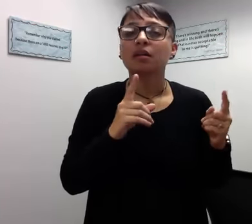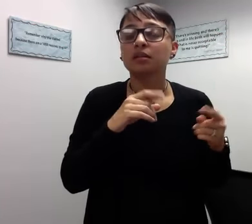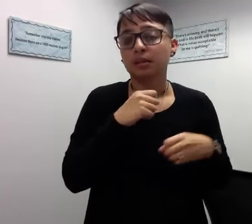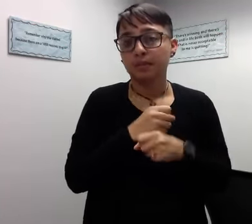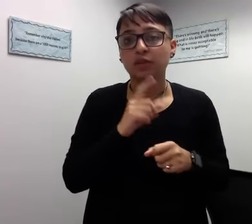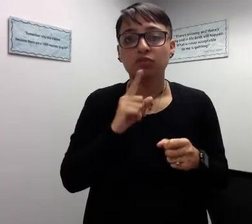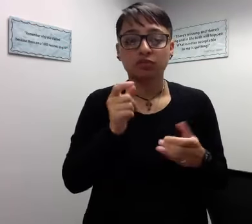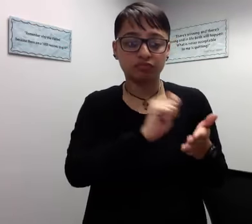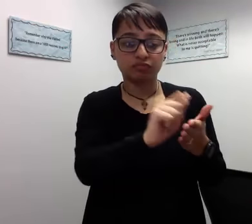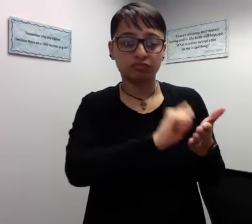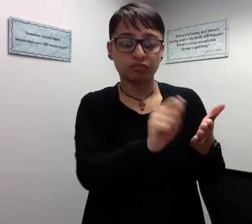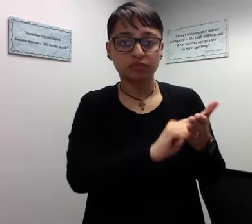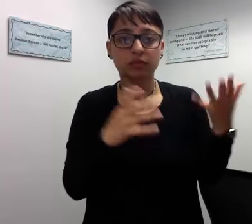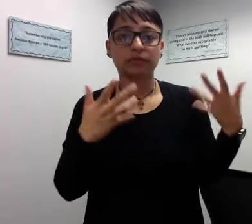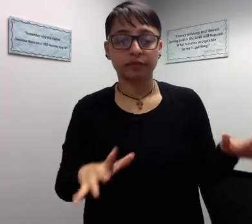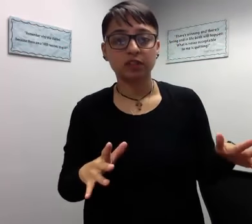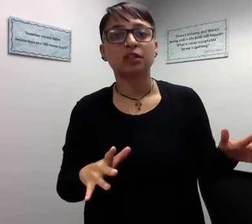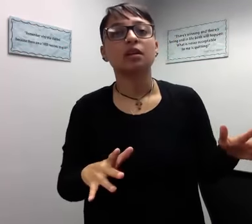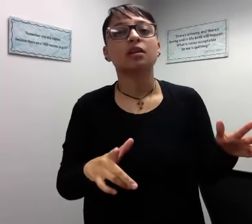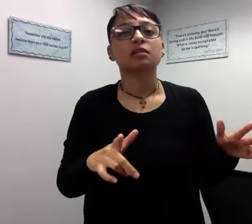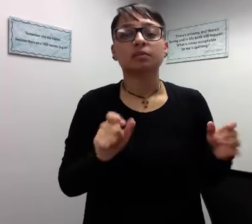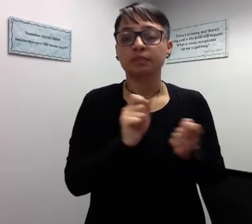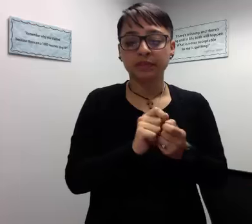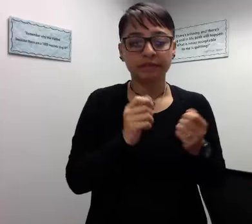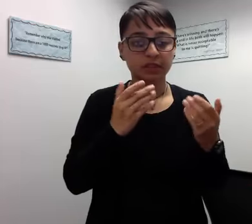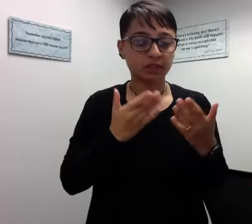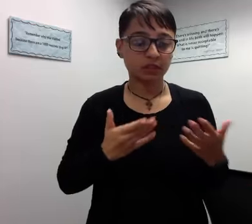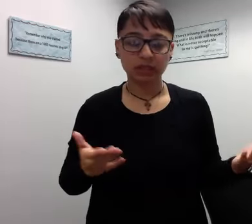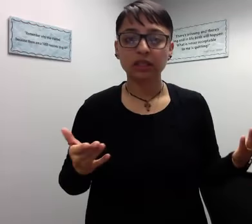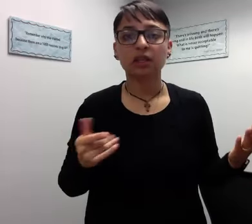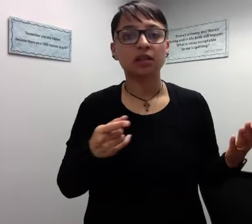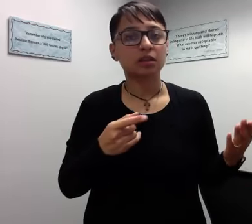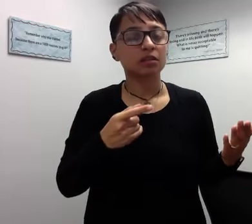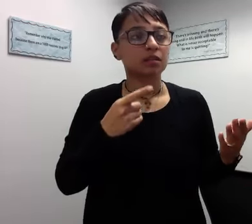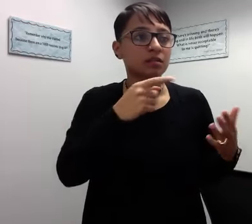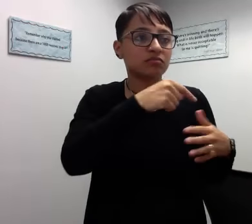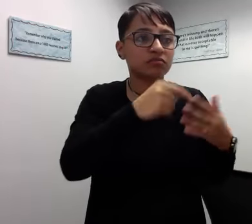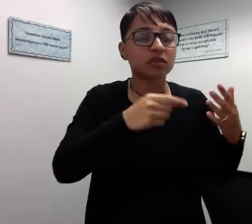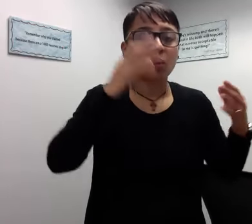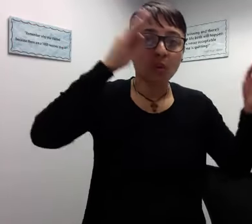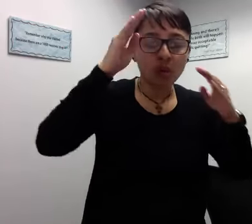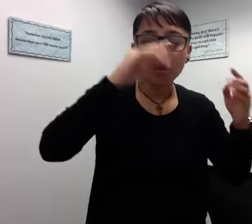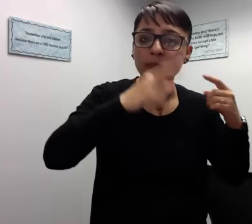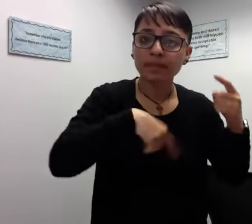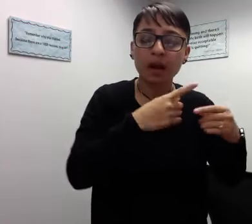down specific things that you're worried about. Keep track of your child's progress